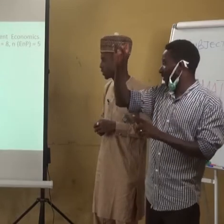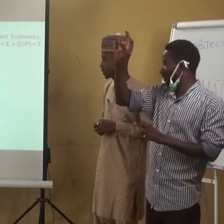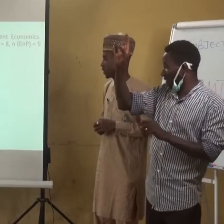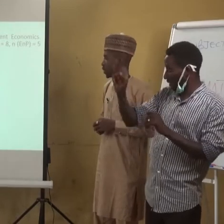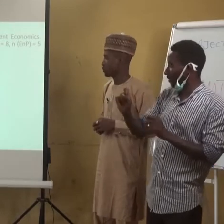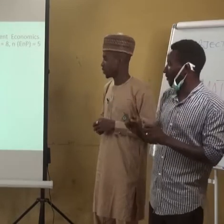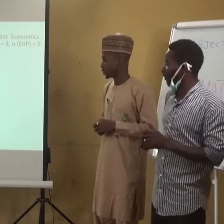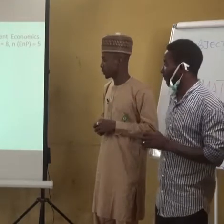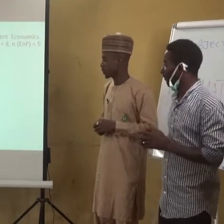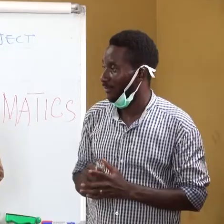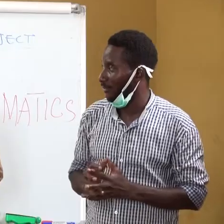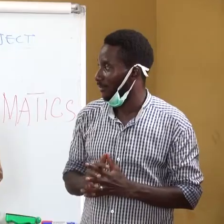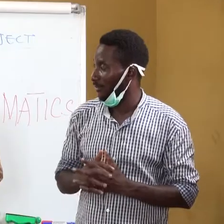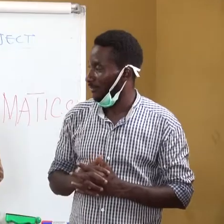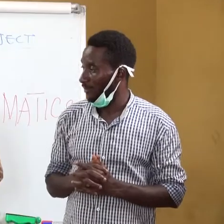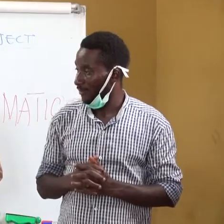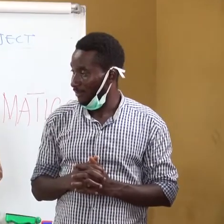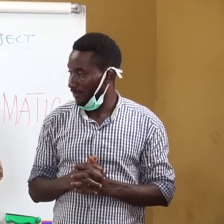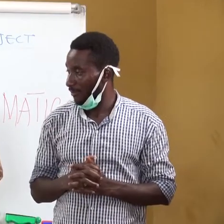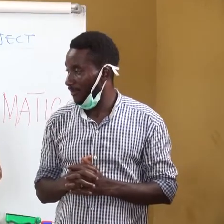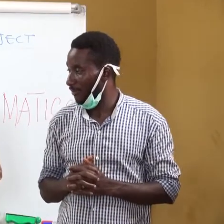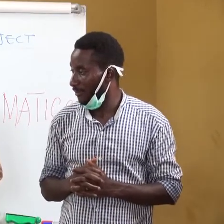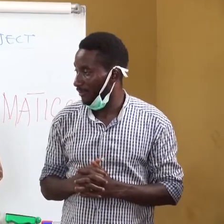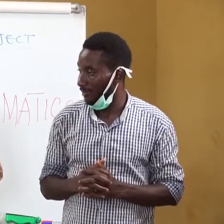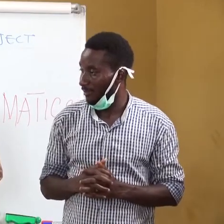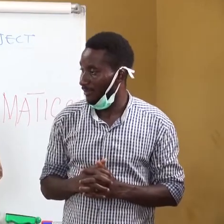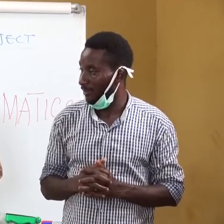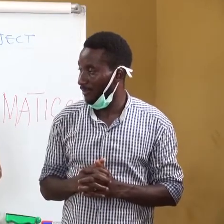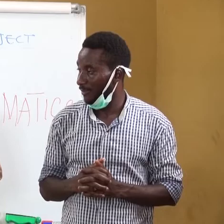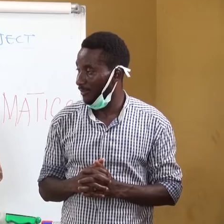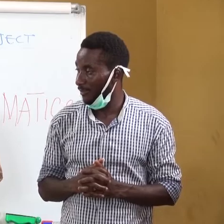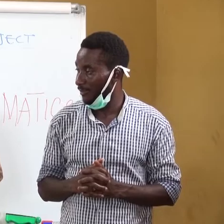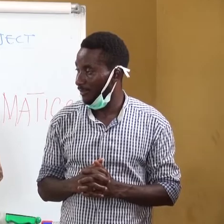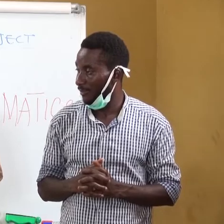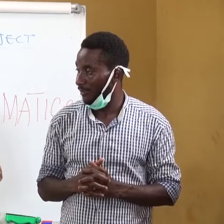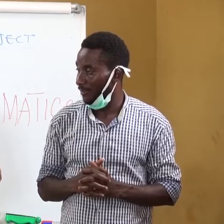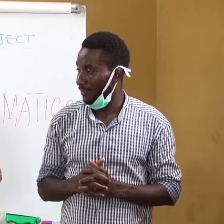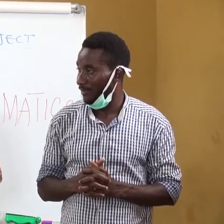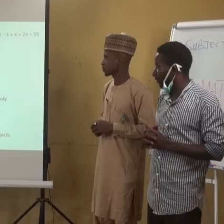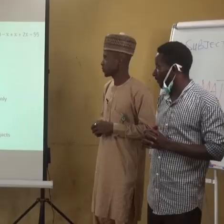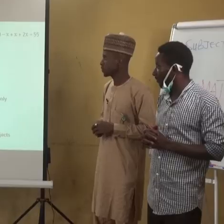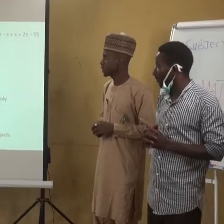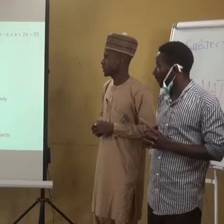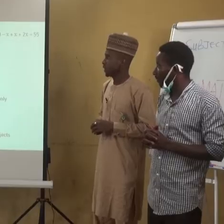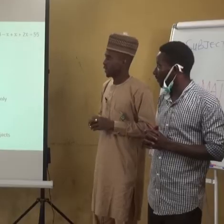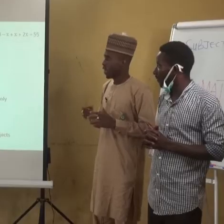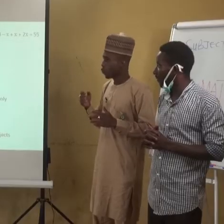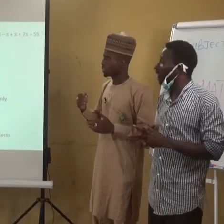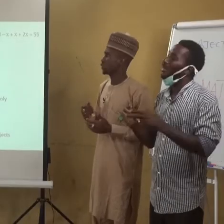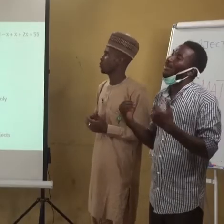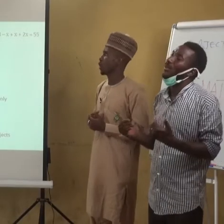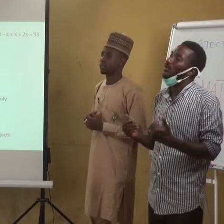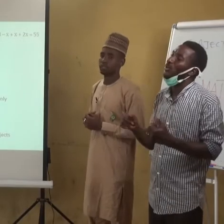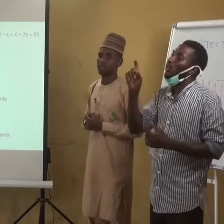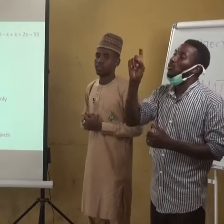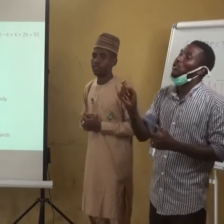10 plus c equals to 10 plus x. Now question